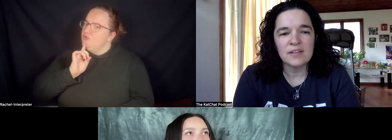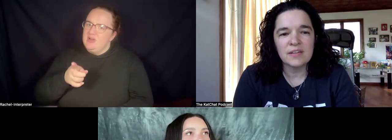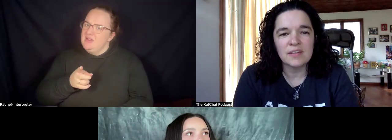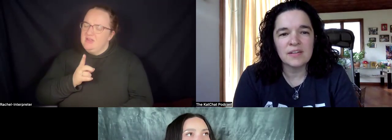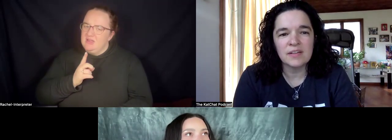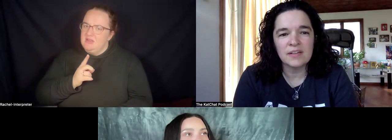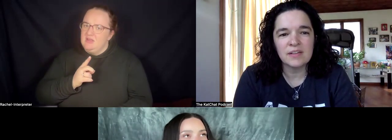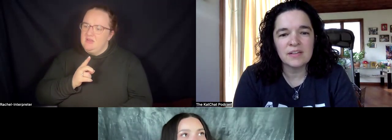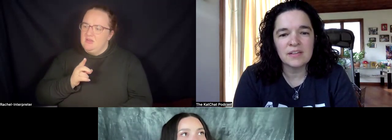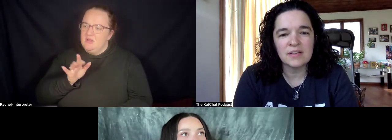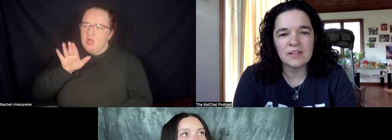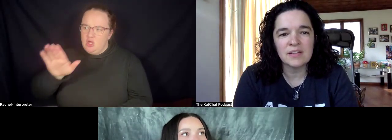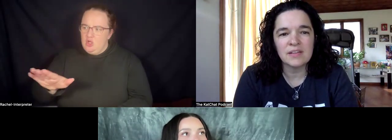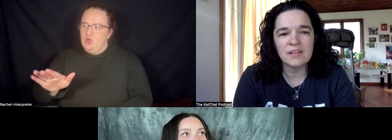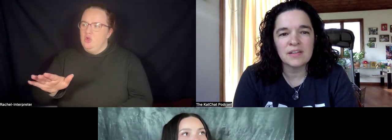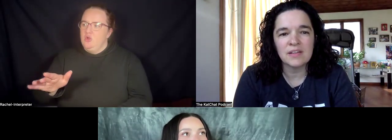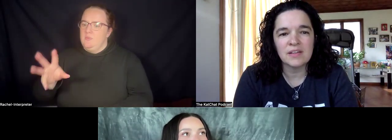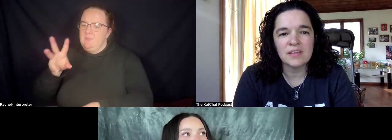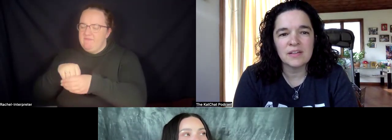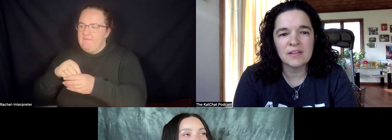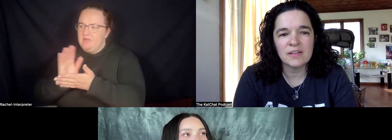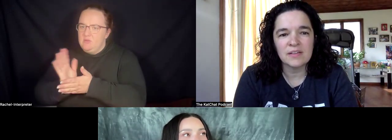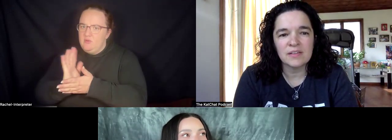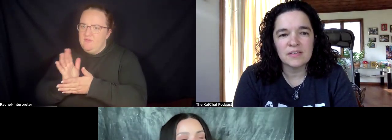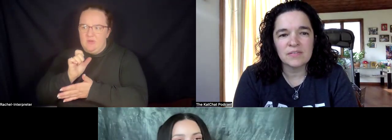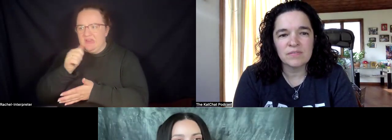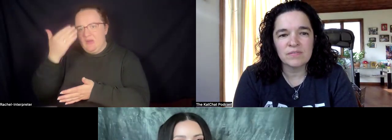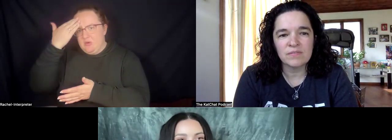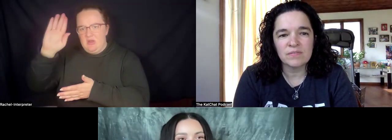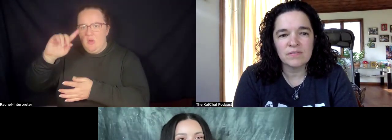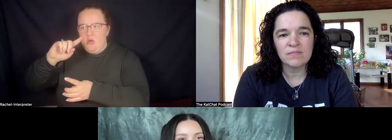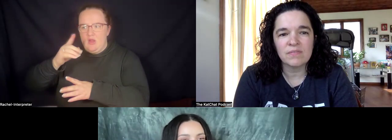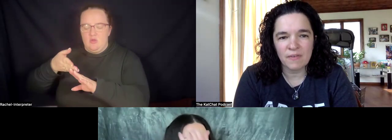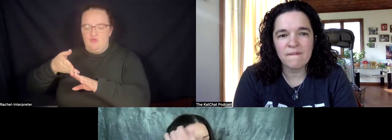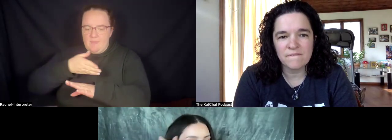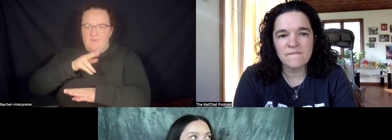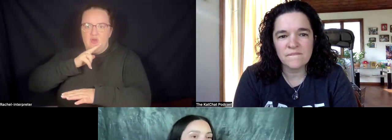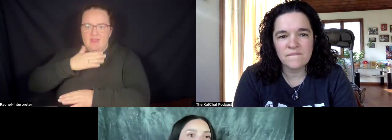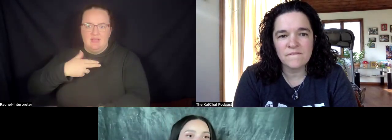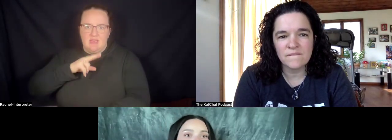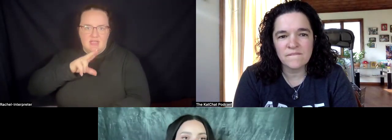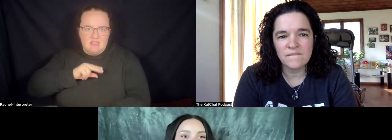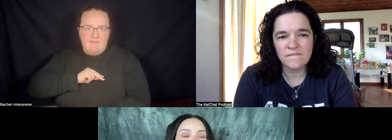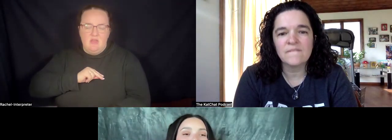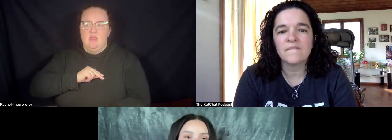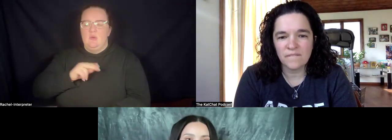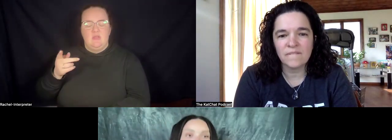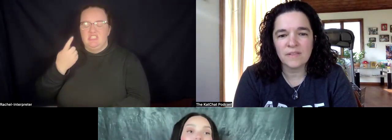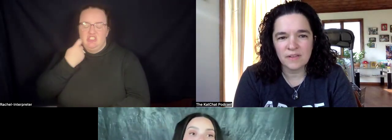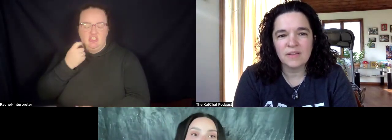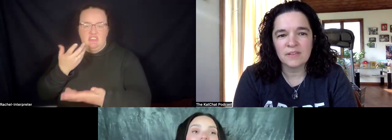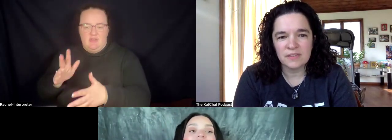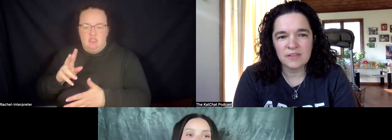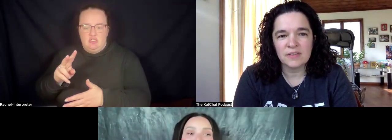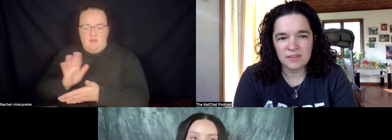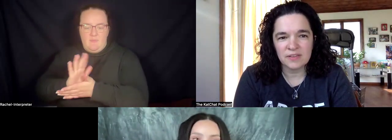about Stephanie's casting until just before Thanksgiving. We were just wrapping the second film, and then we were like,